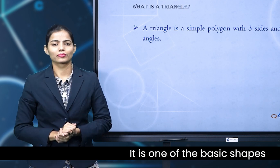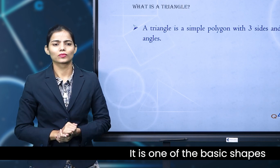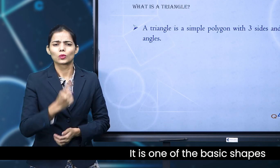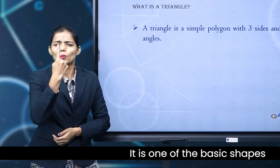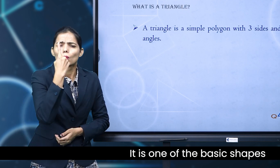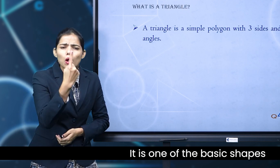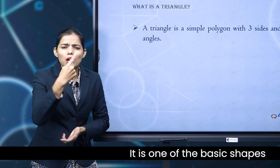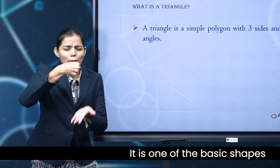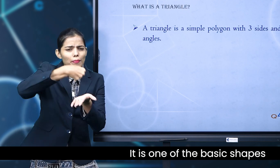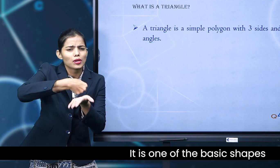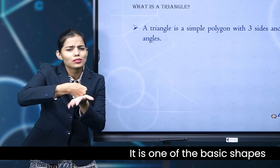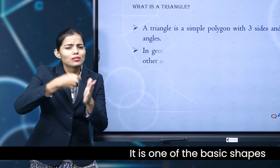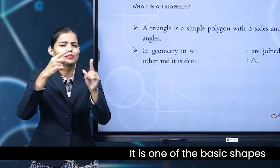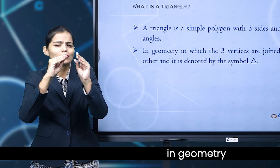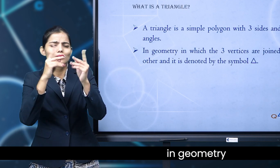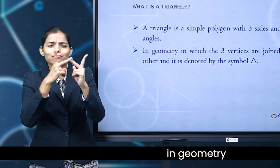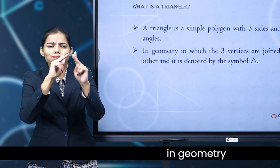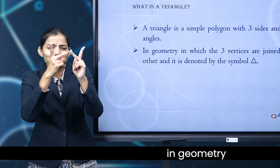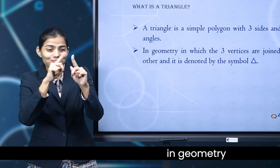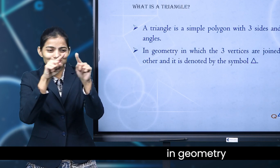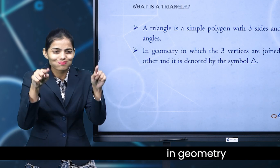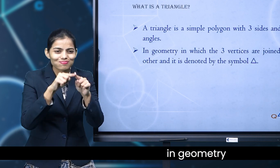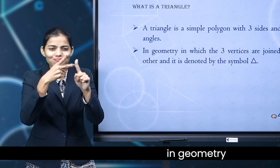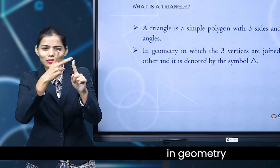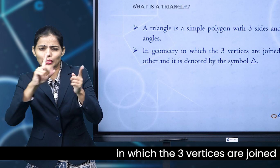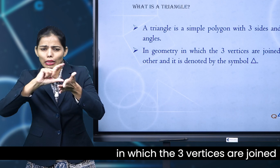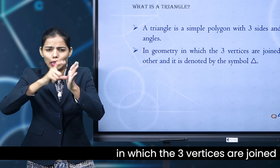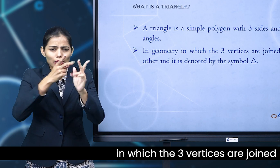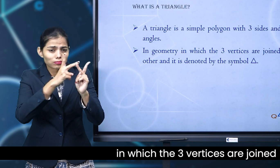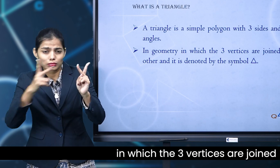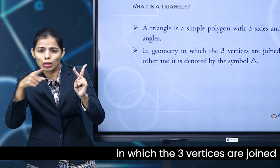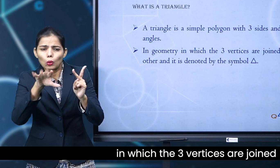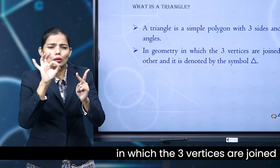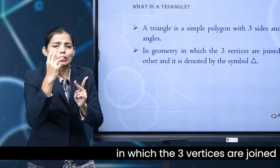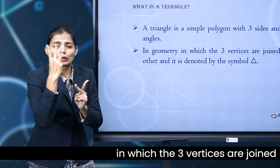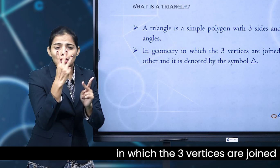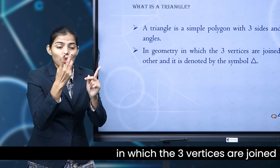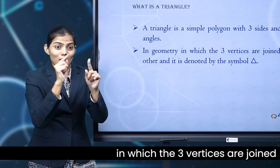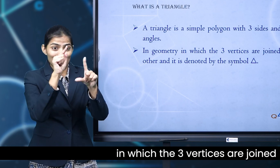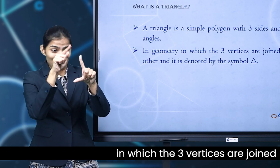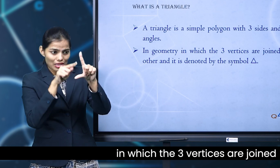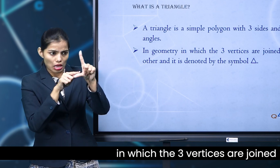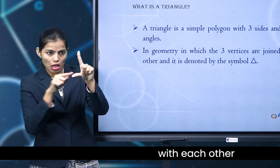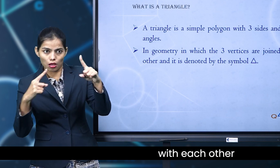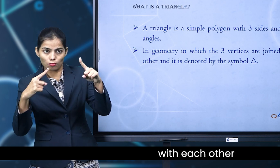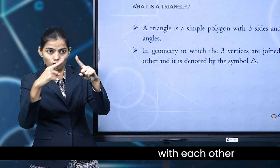It is one of the basic shapes in a geometry in which the 3 vertices are joined with each